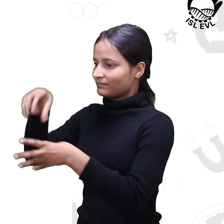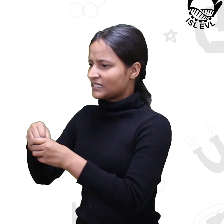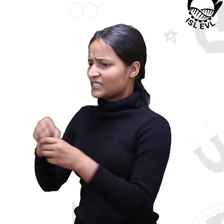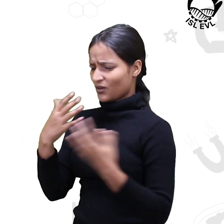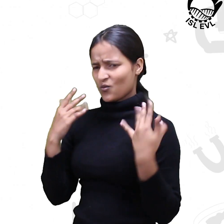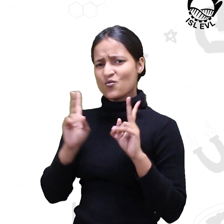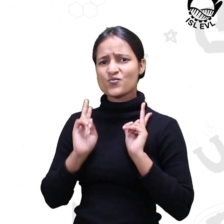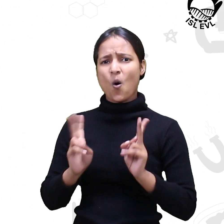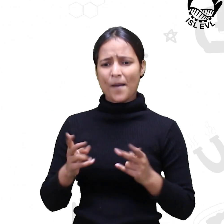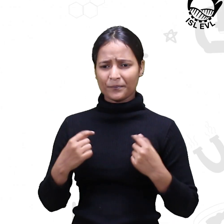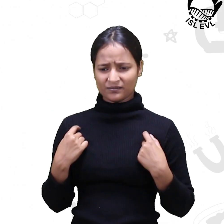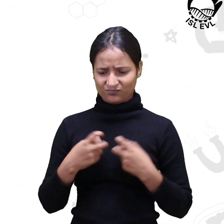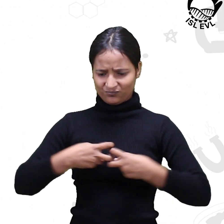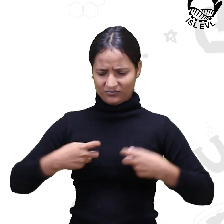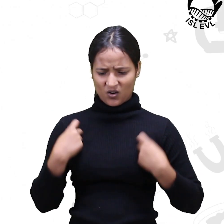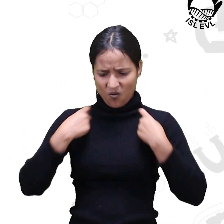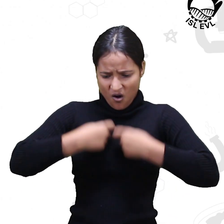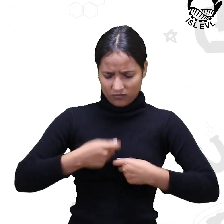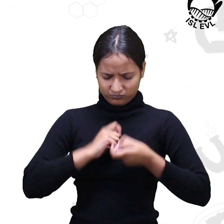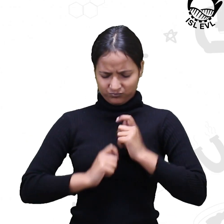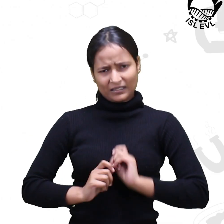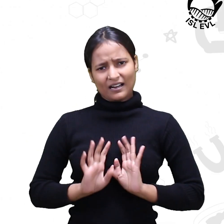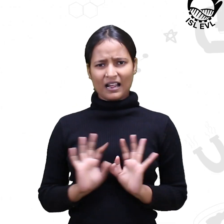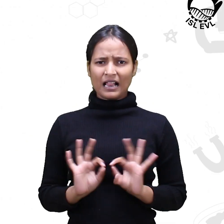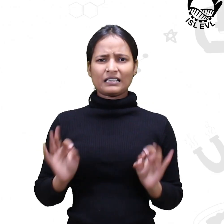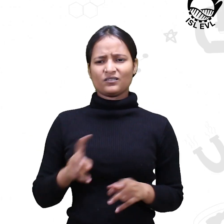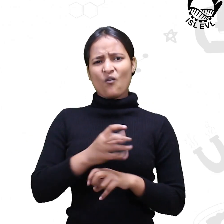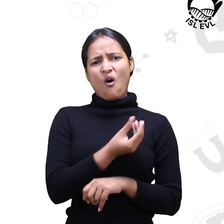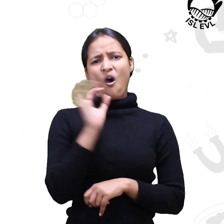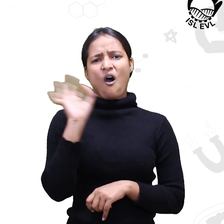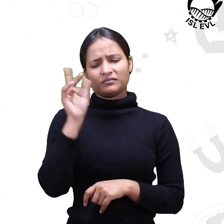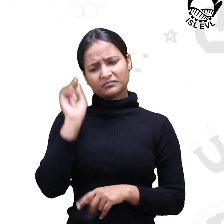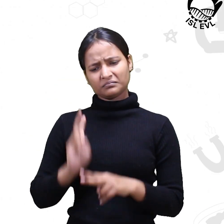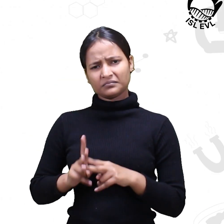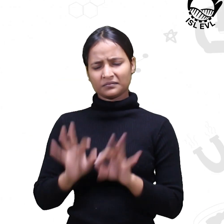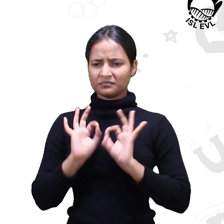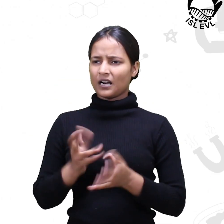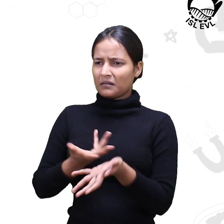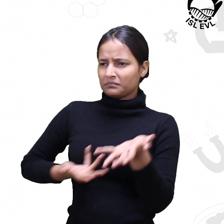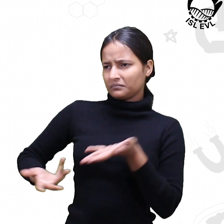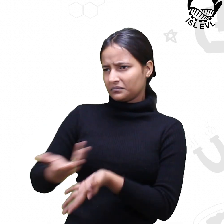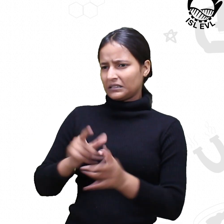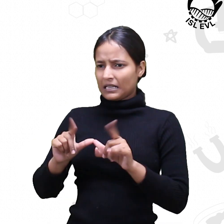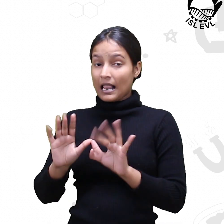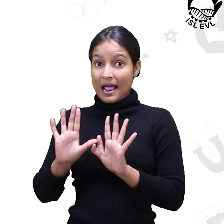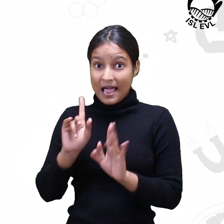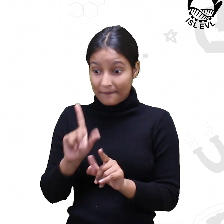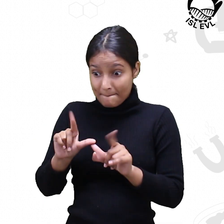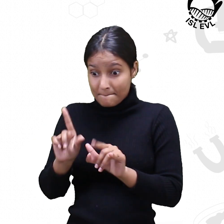am exactly in this kind of a t-shirt or shirt, sitting in my office all day. I only participate in